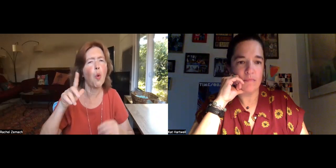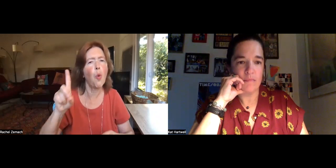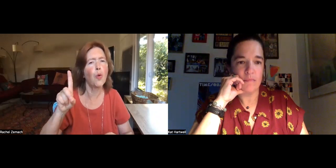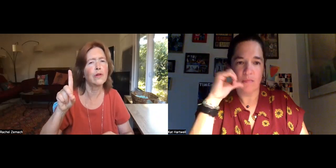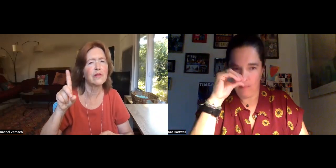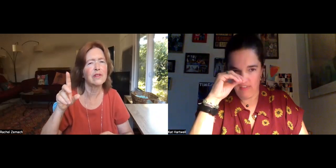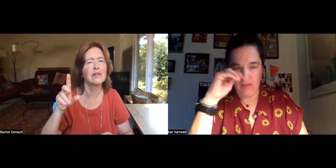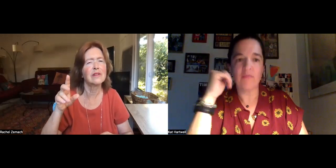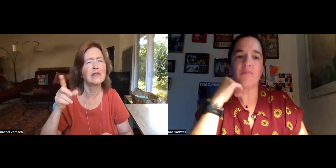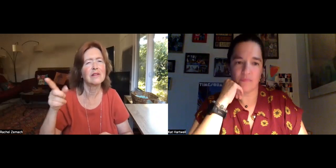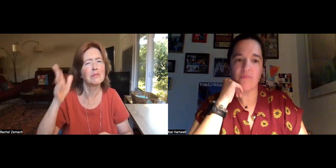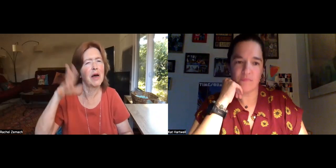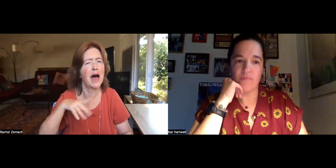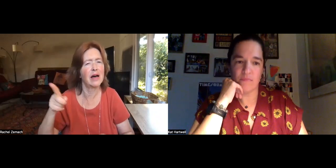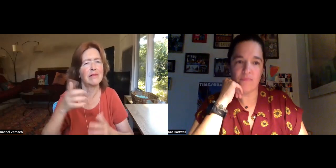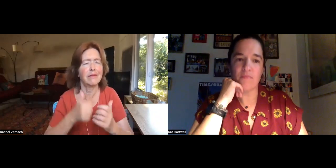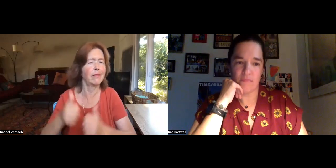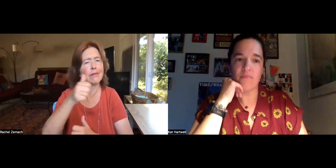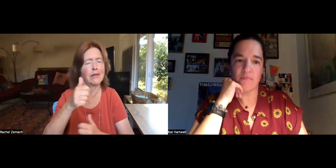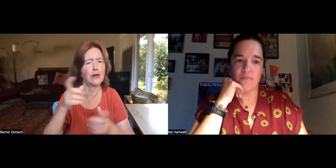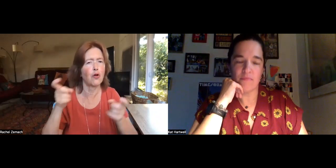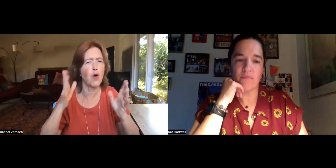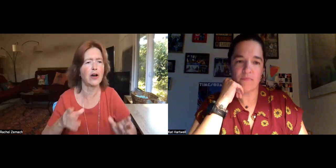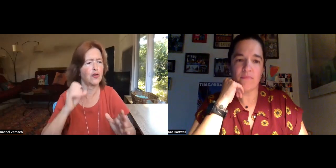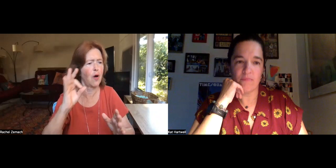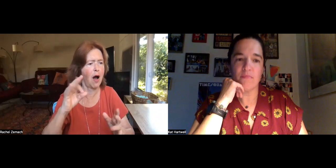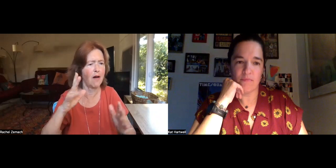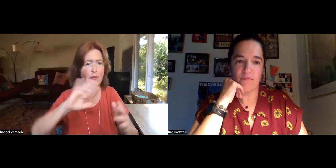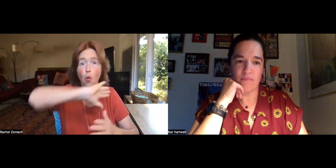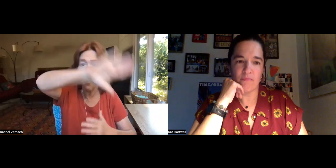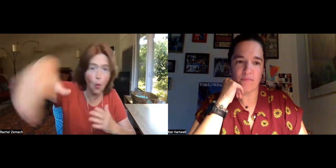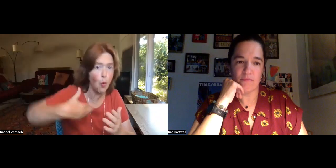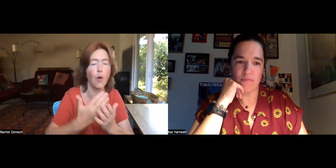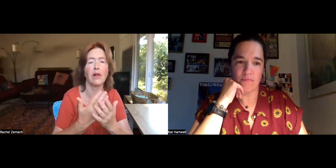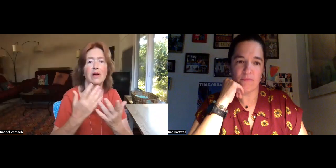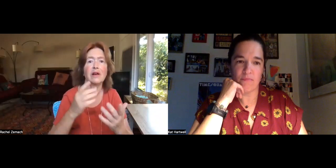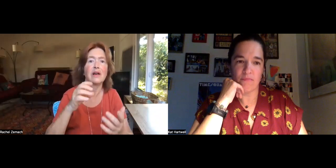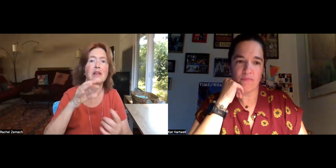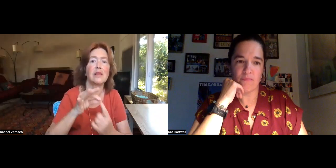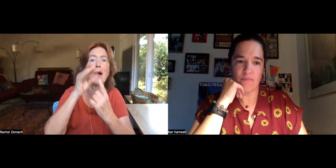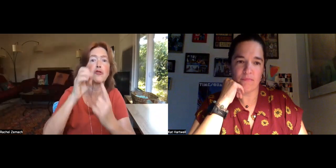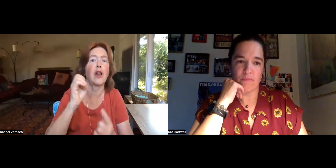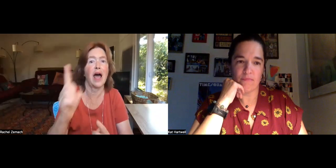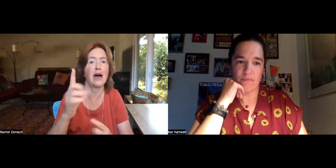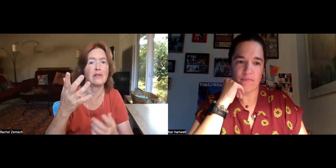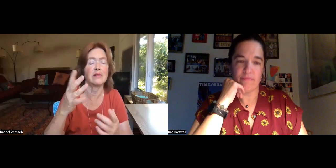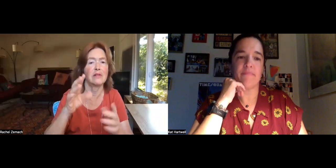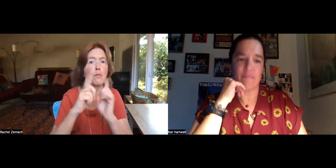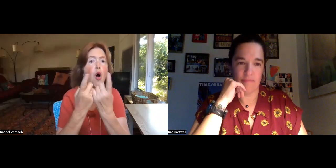The man, director of school special ed